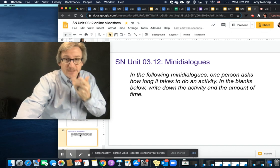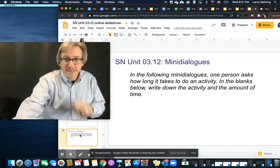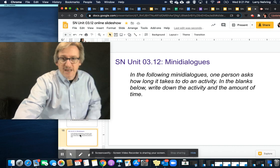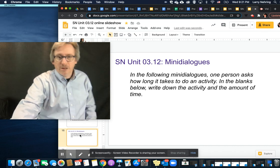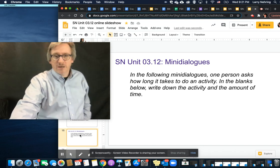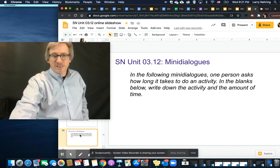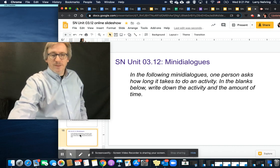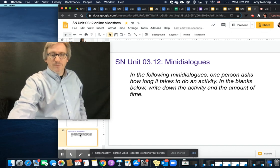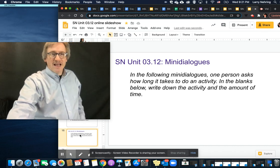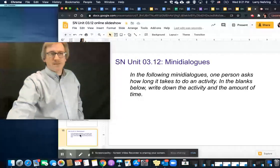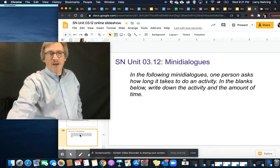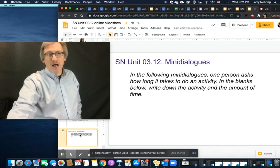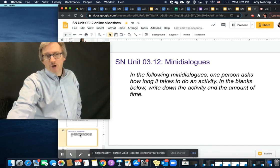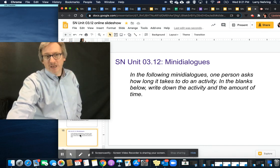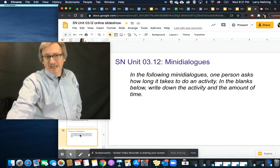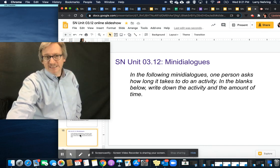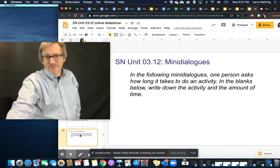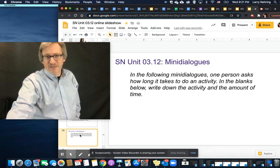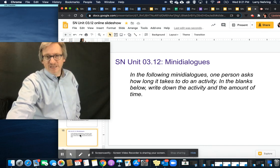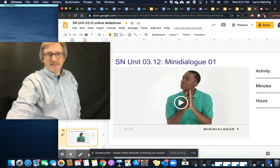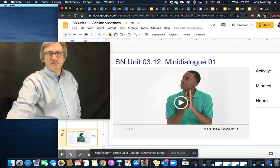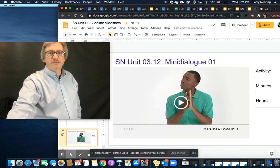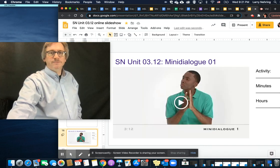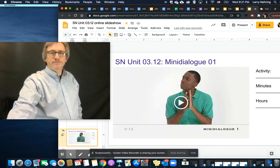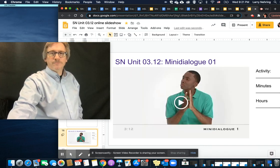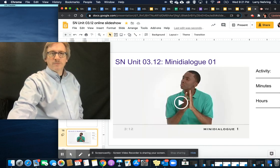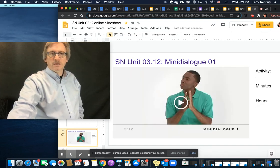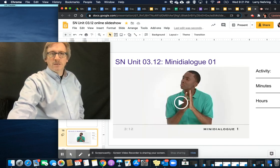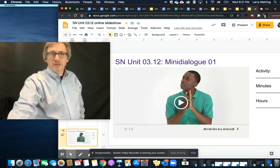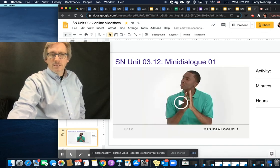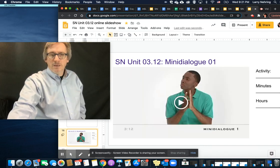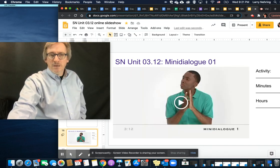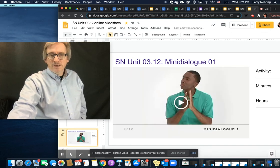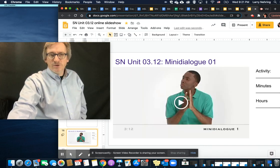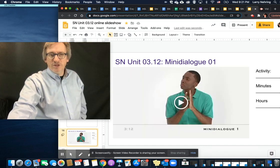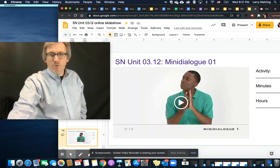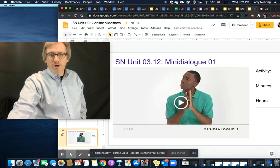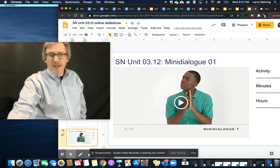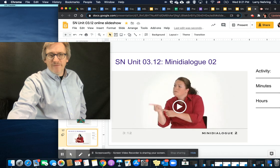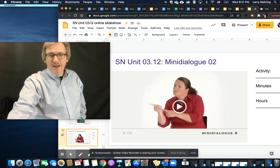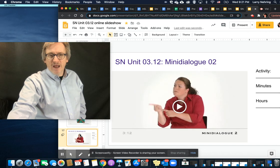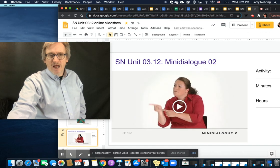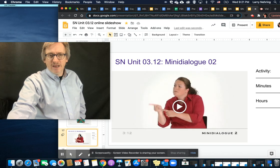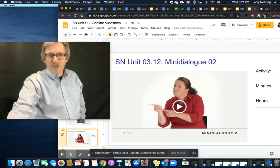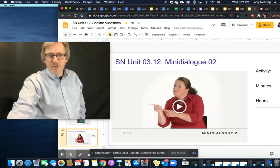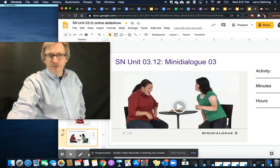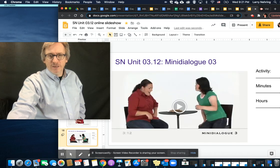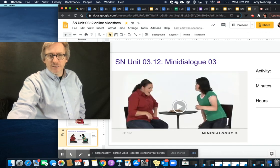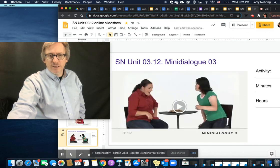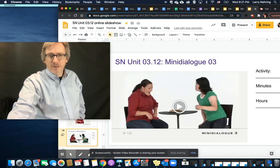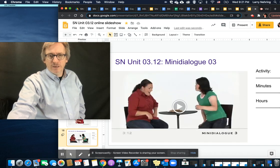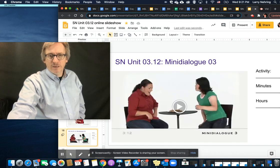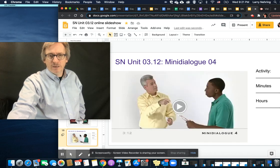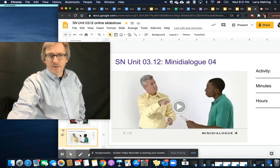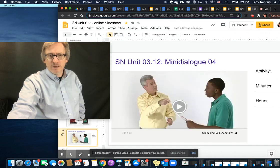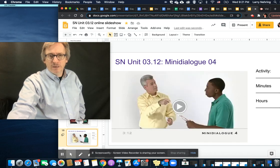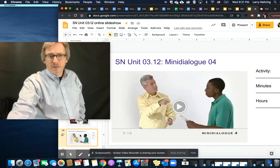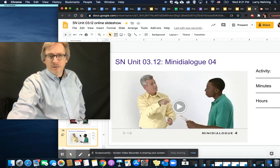these mini dialogues as people ask about how long an activity takes. So each one, and then I included